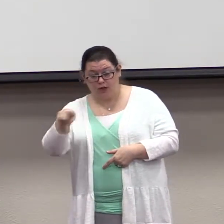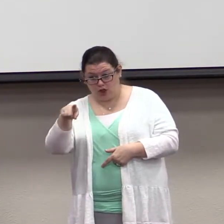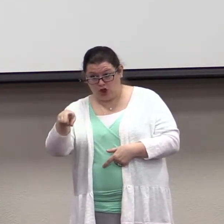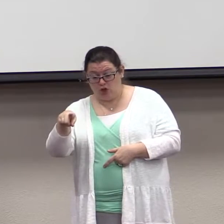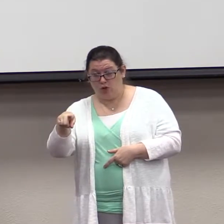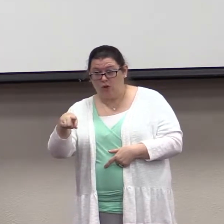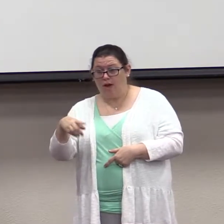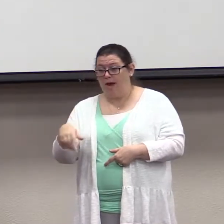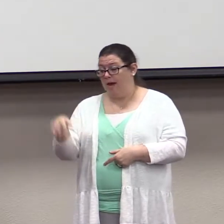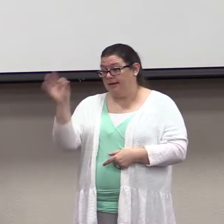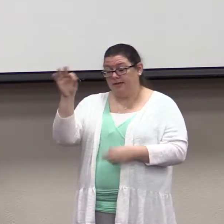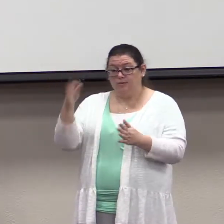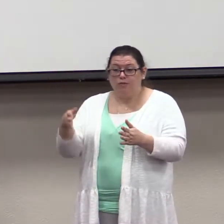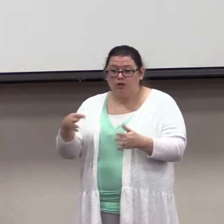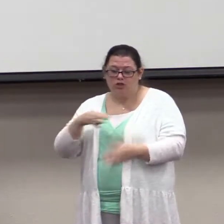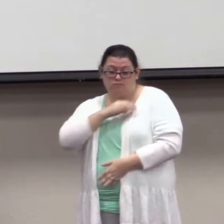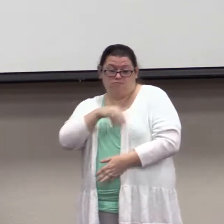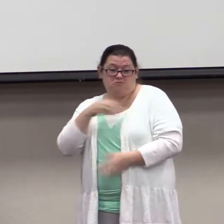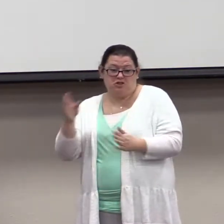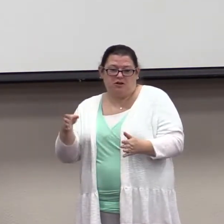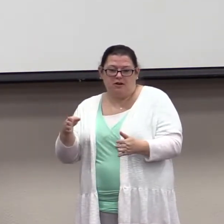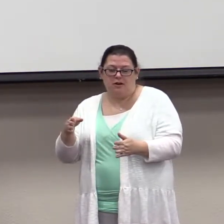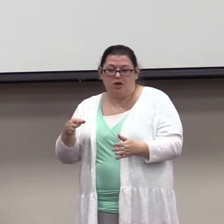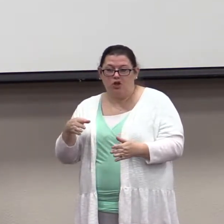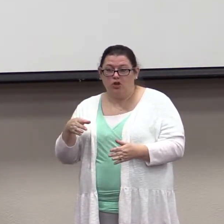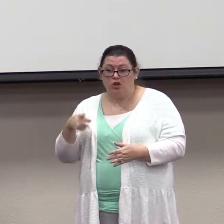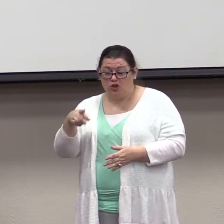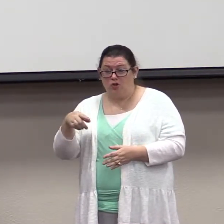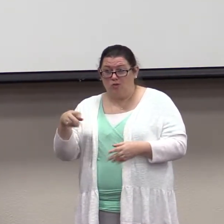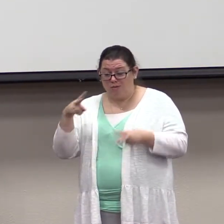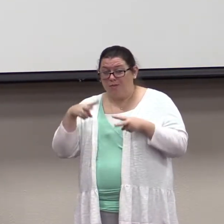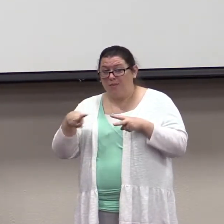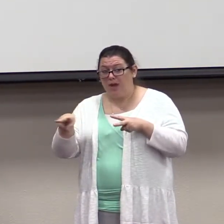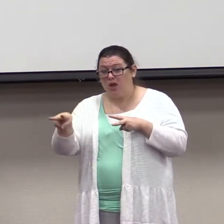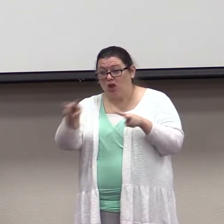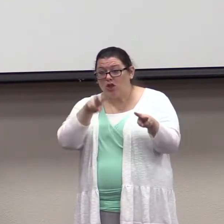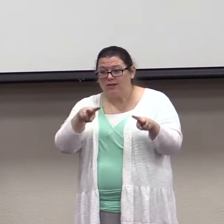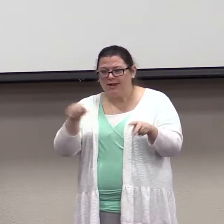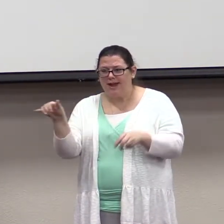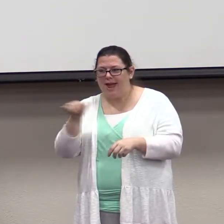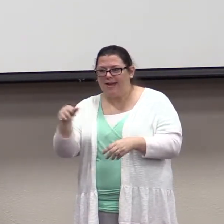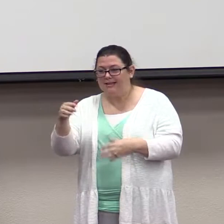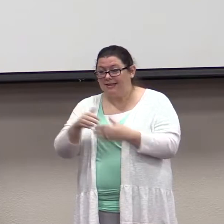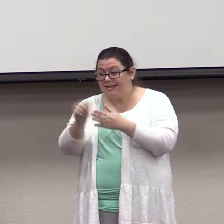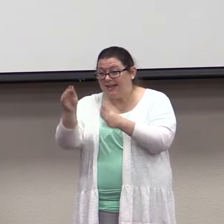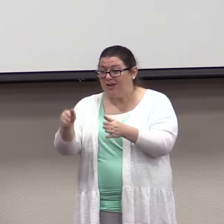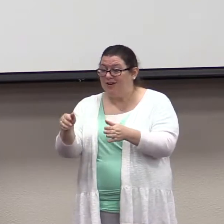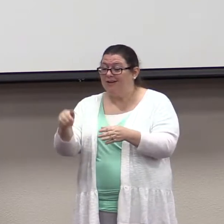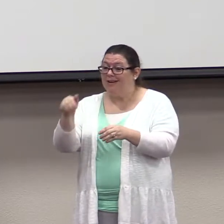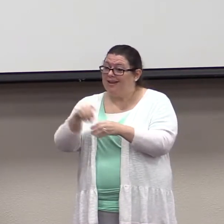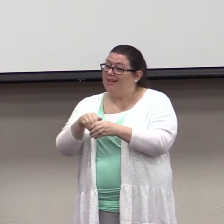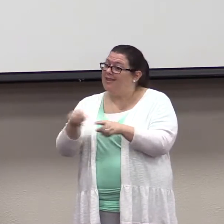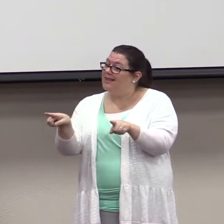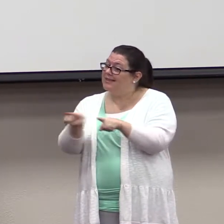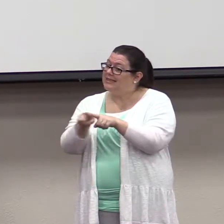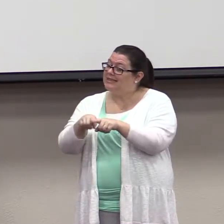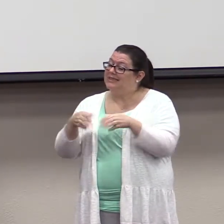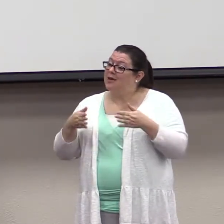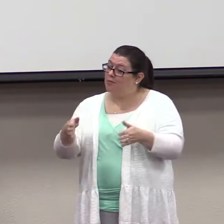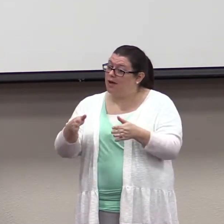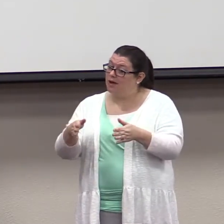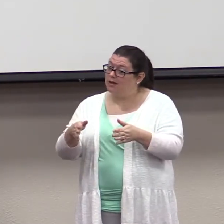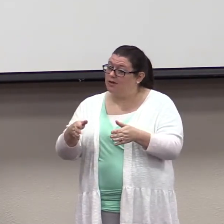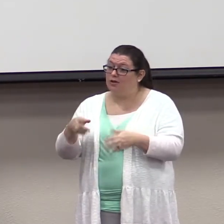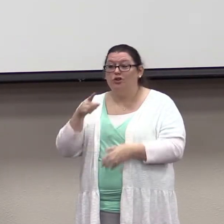as a person of authority, as a leader in the same way? You will be, so